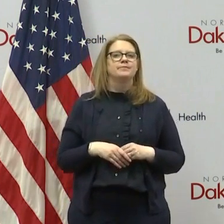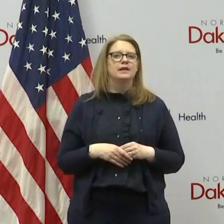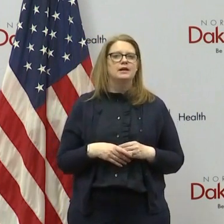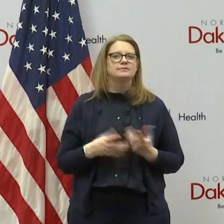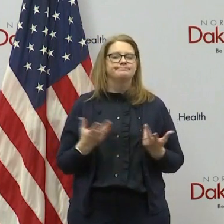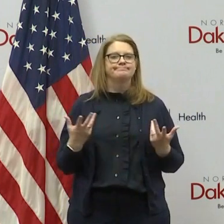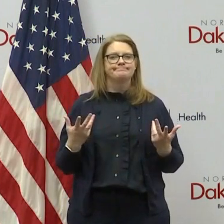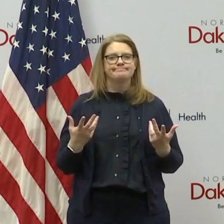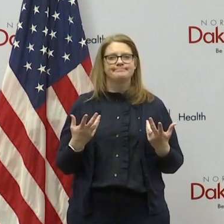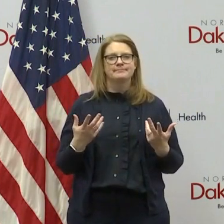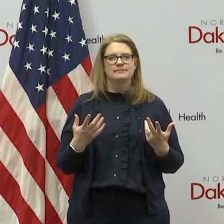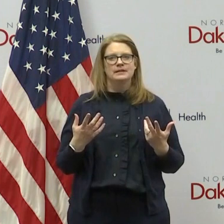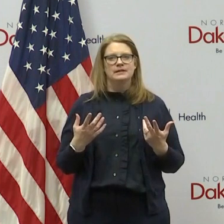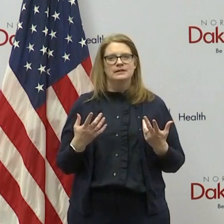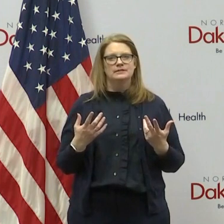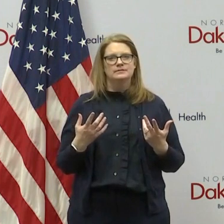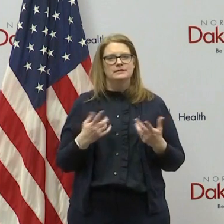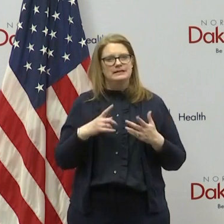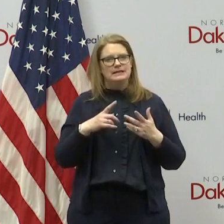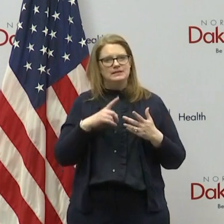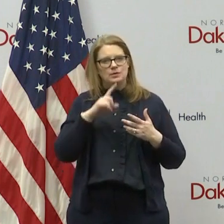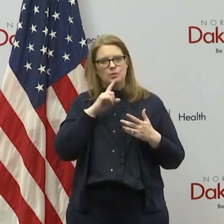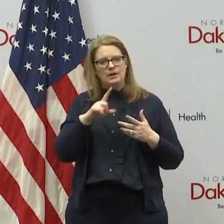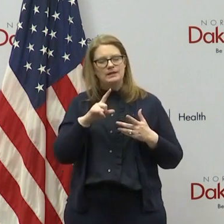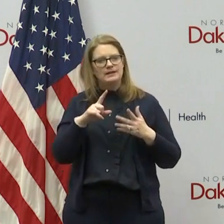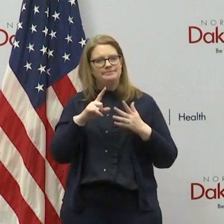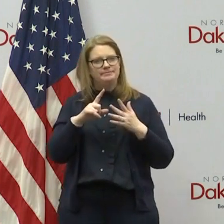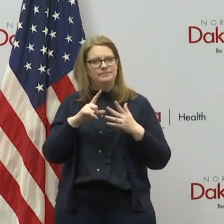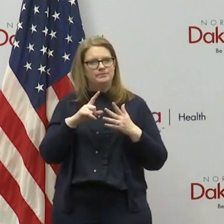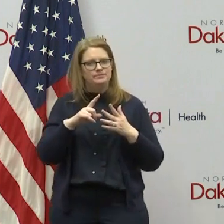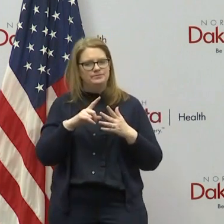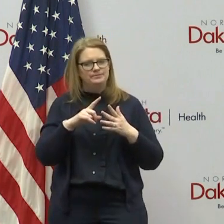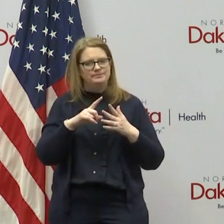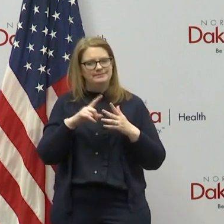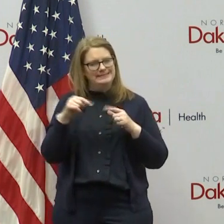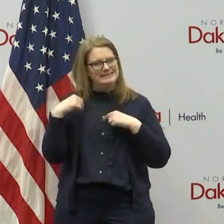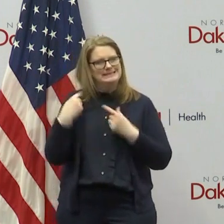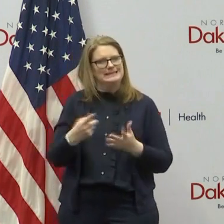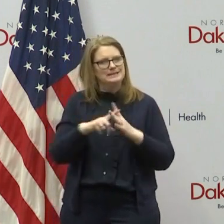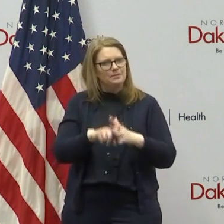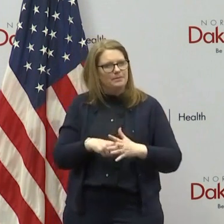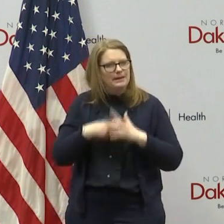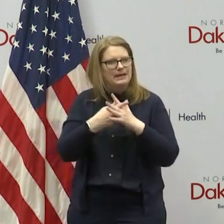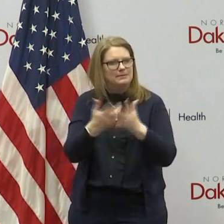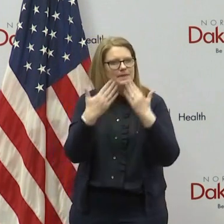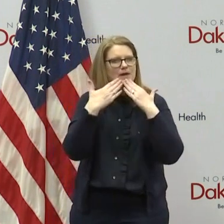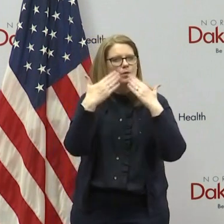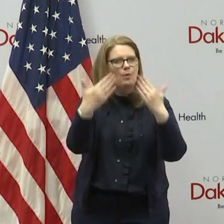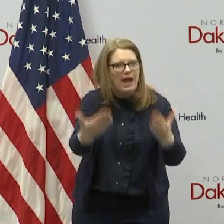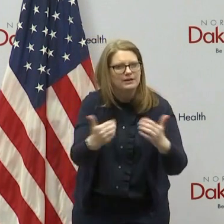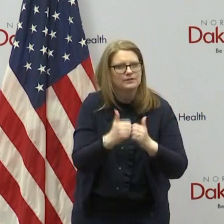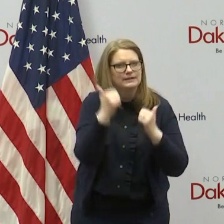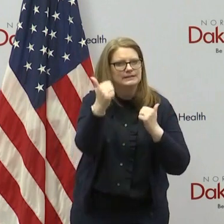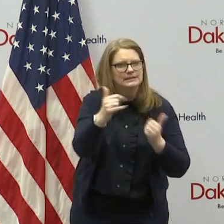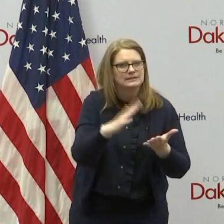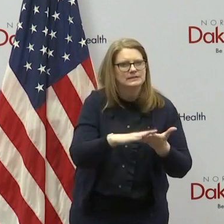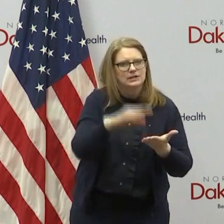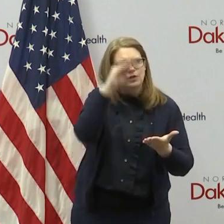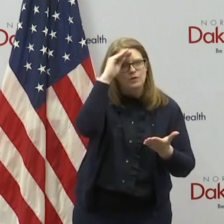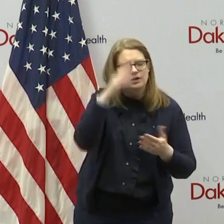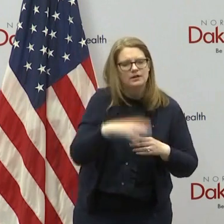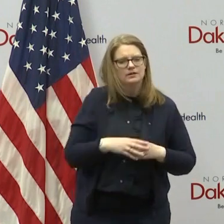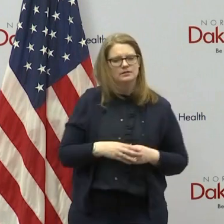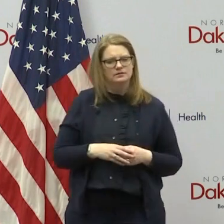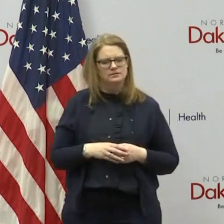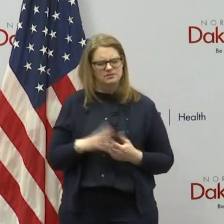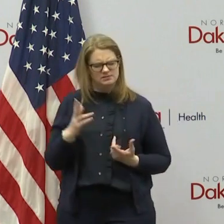that we've been on, it starts out with gratitude for all of you to allow us to do distance learning. People might say, why did North Dakota have such